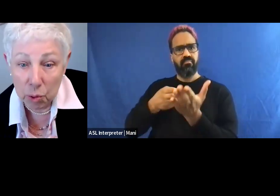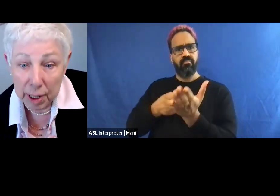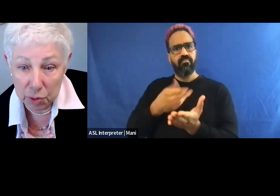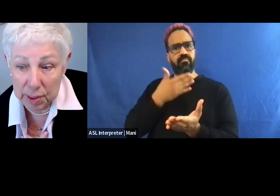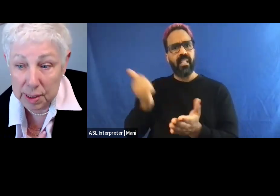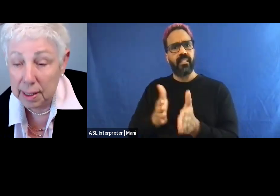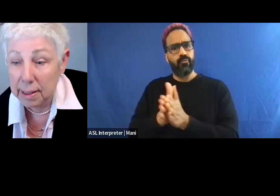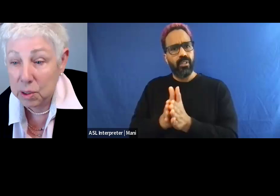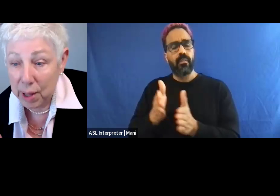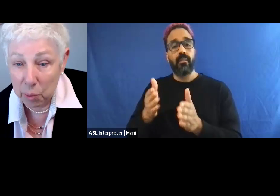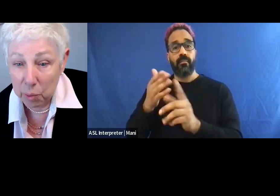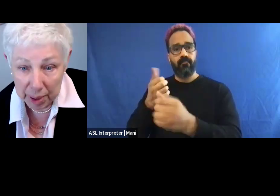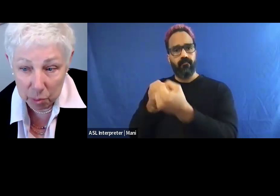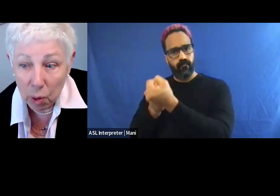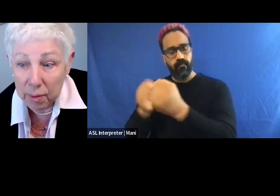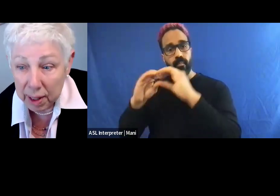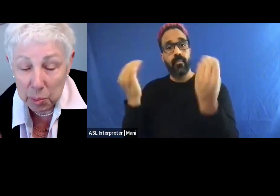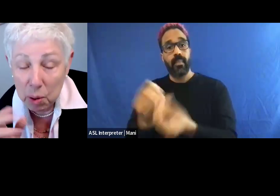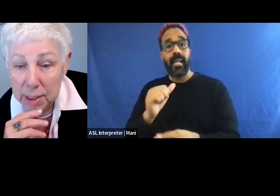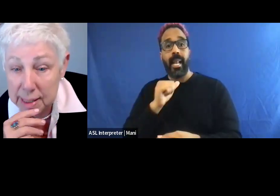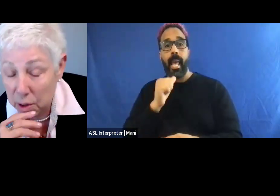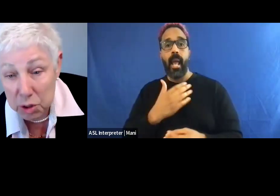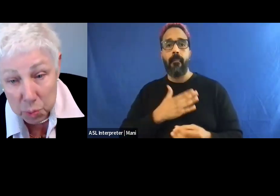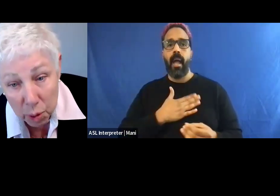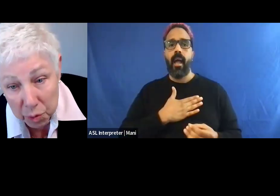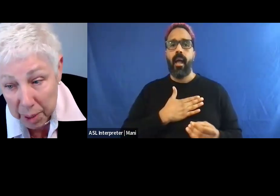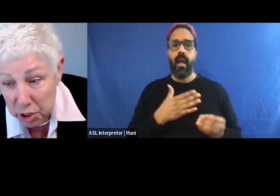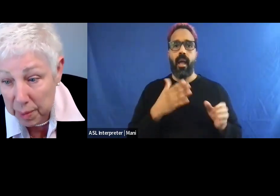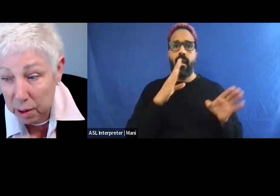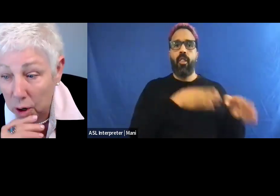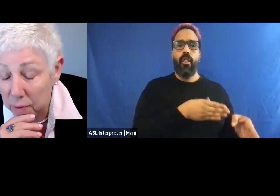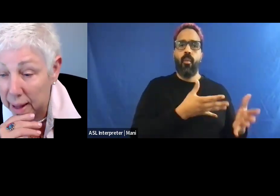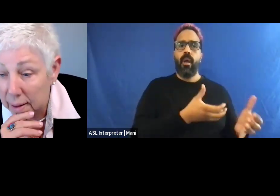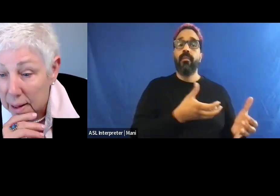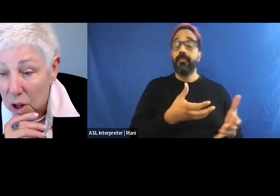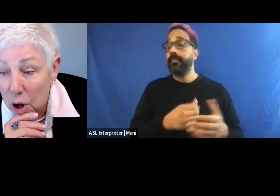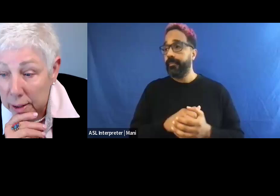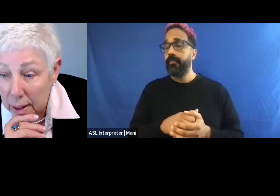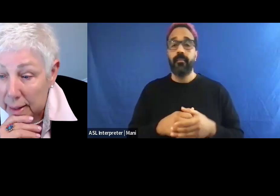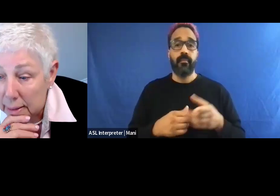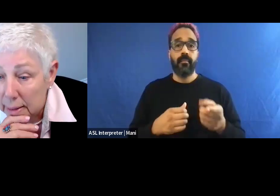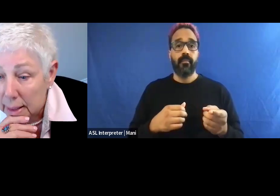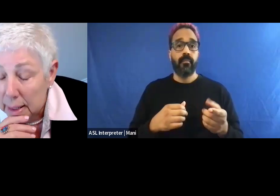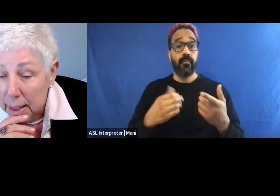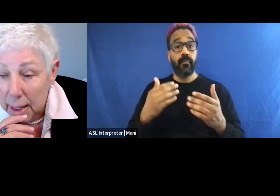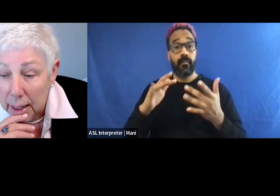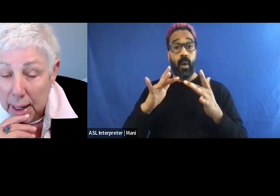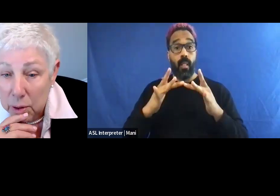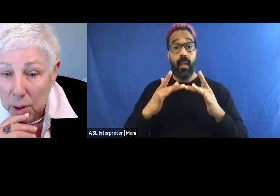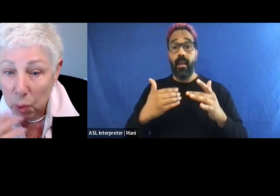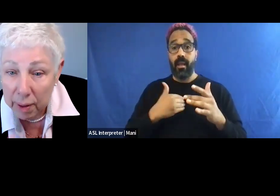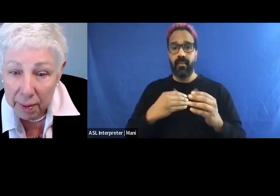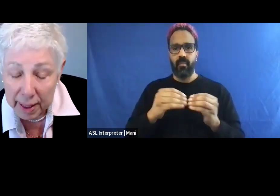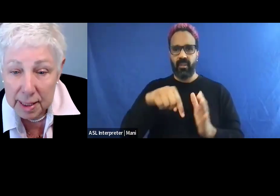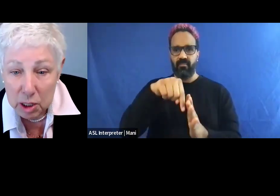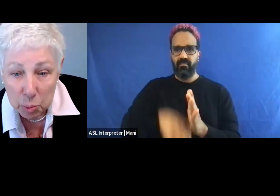in their own interests? So that would be one of the components there. There's more information about all of that online. And